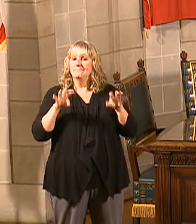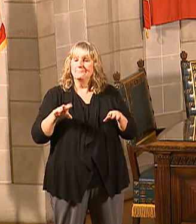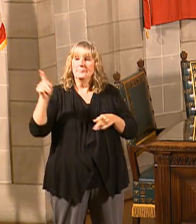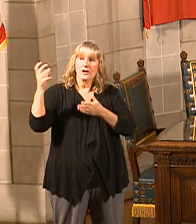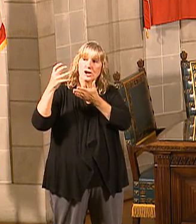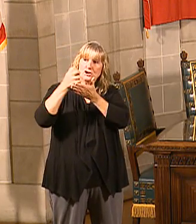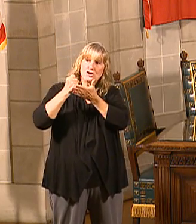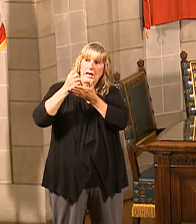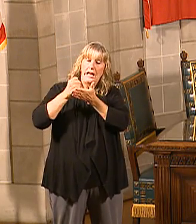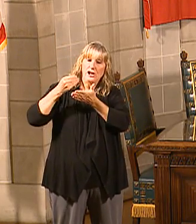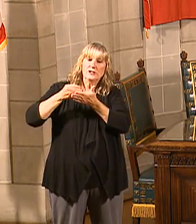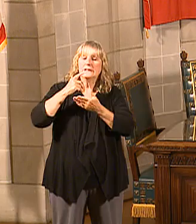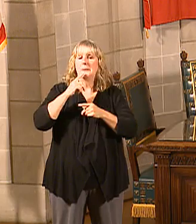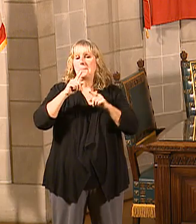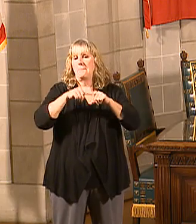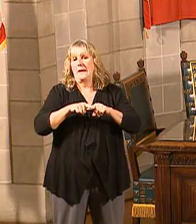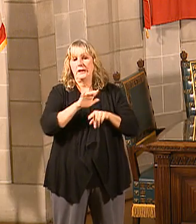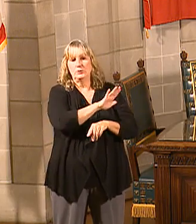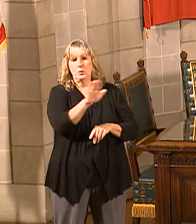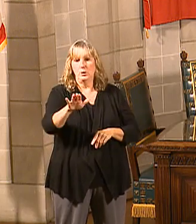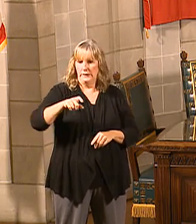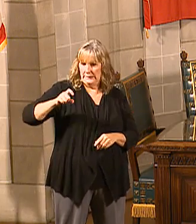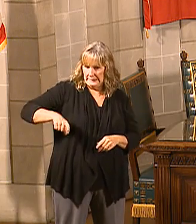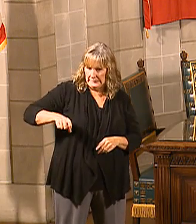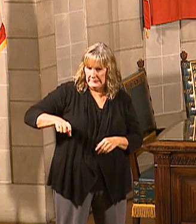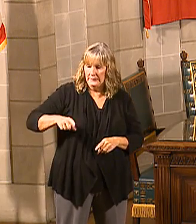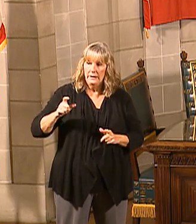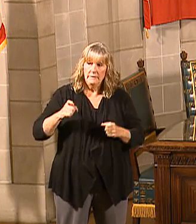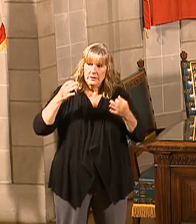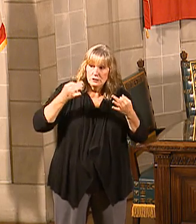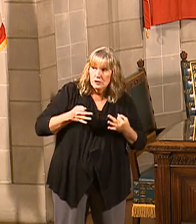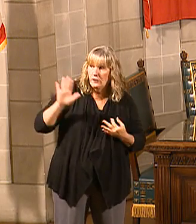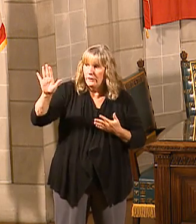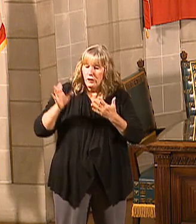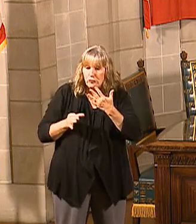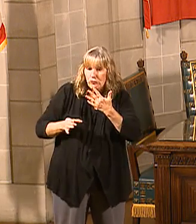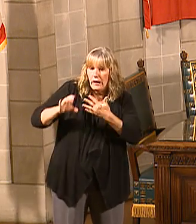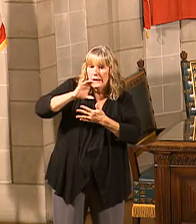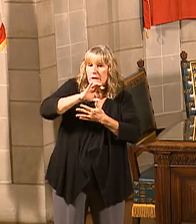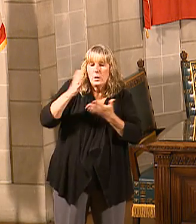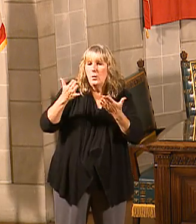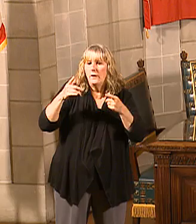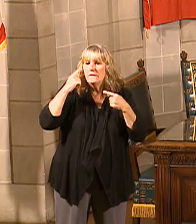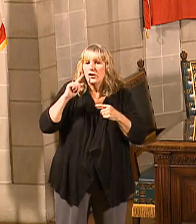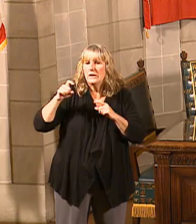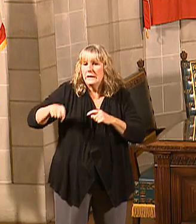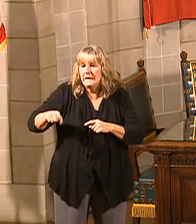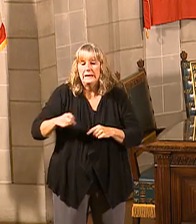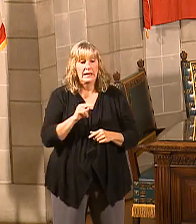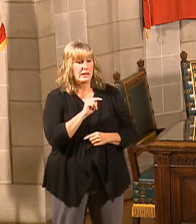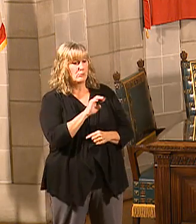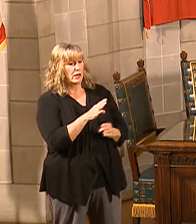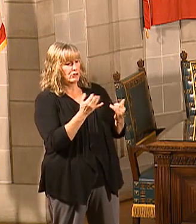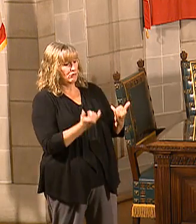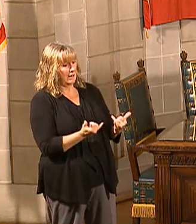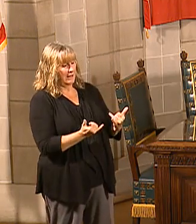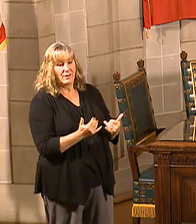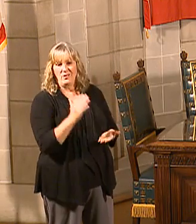it's going to be based upon need. And so we'll have to wait and see if they determine what their criteria for need is. You look at Nebraska right now, again, we've got the